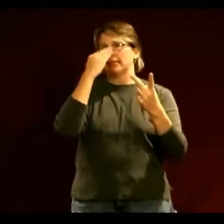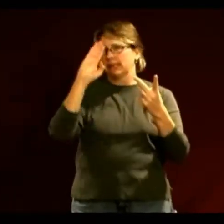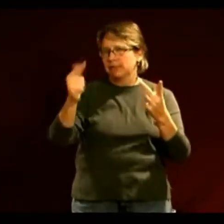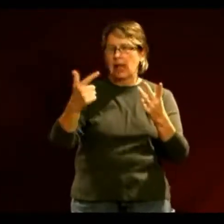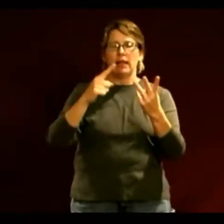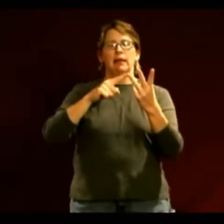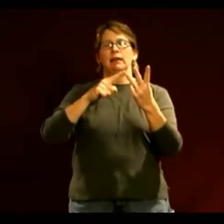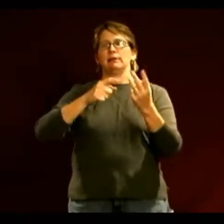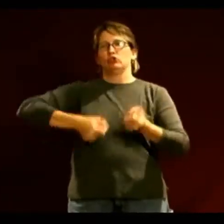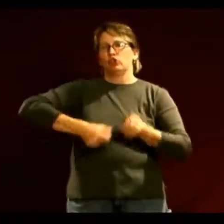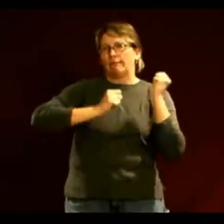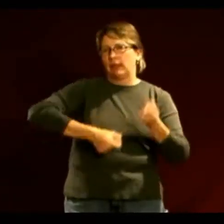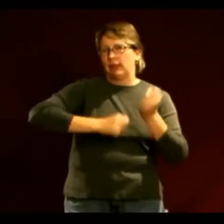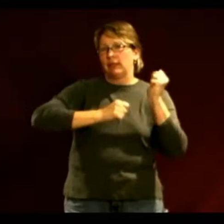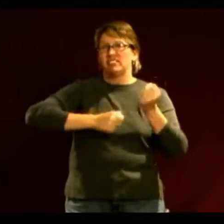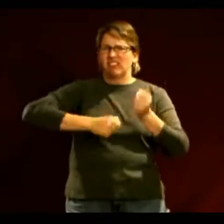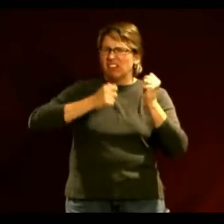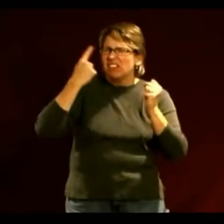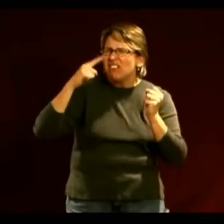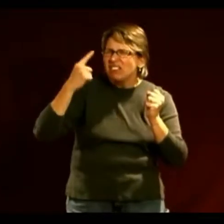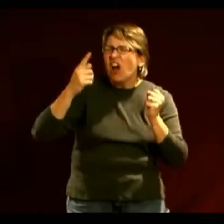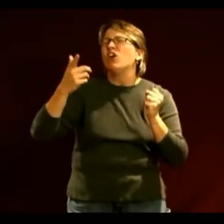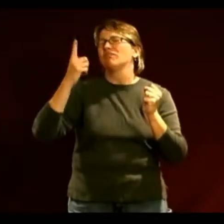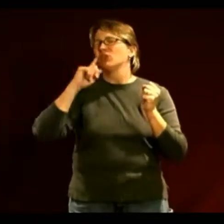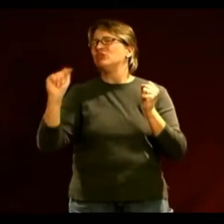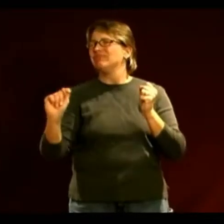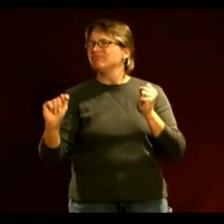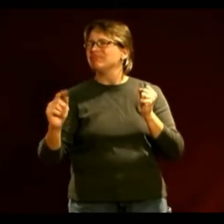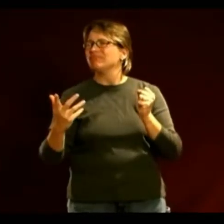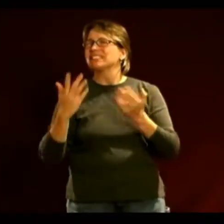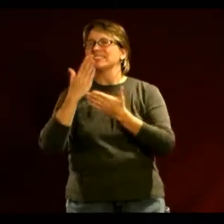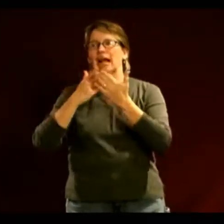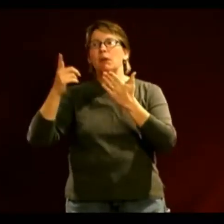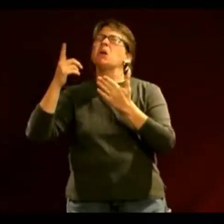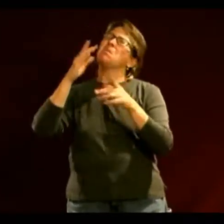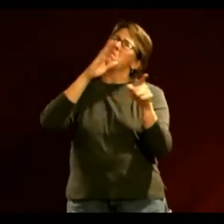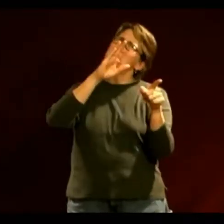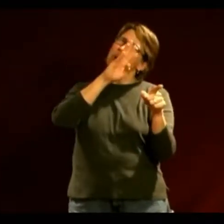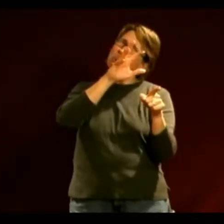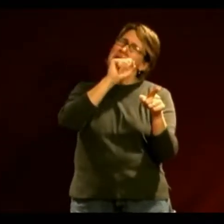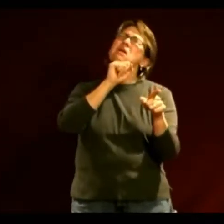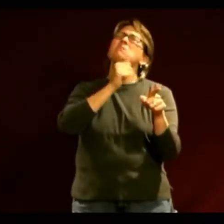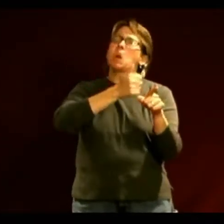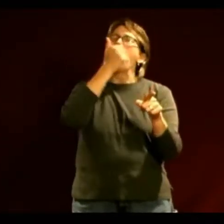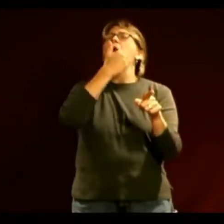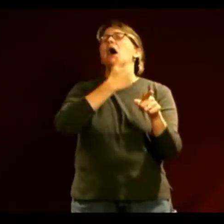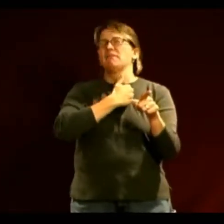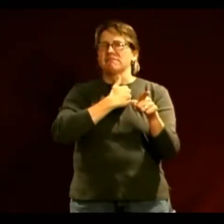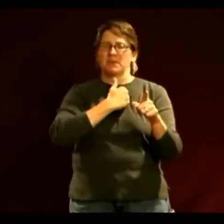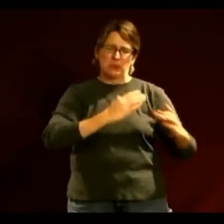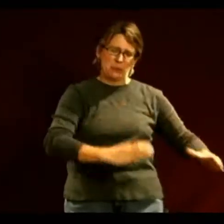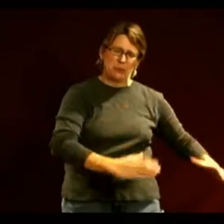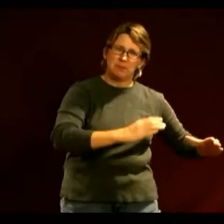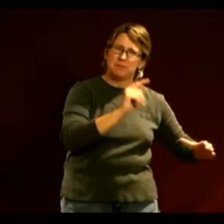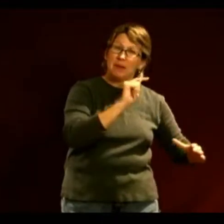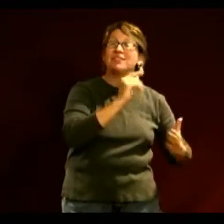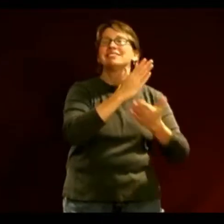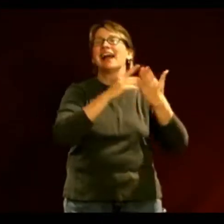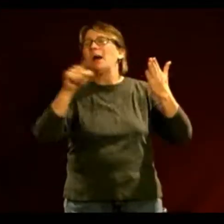trip, such as tents, sleeping bags, shovels. Why would you need a shovel? Well, the reason why